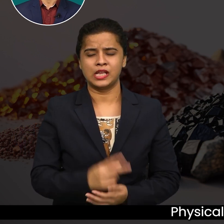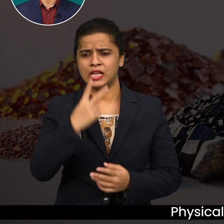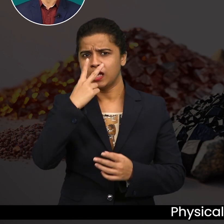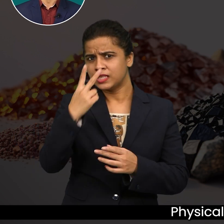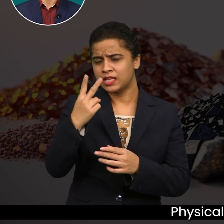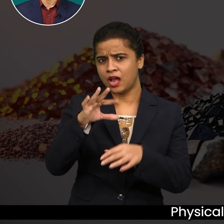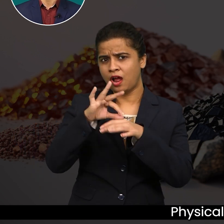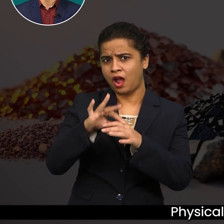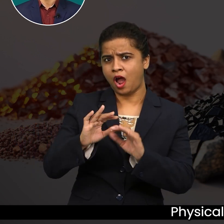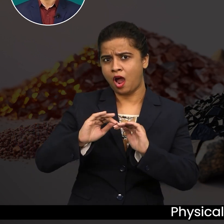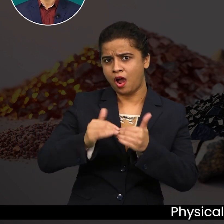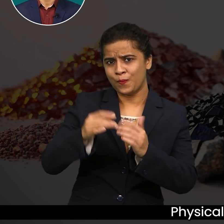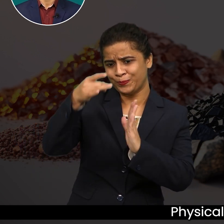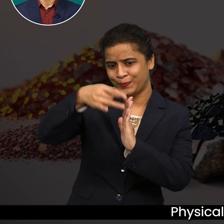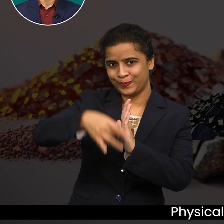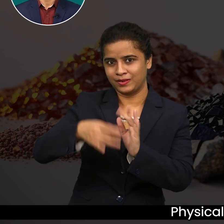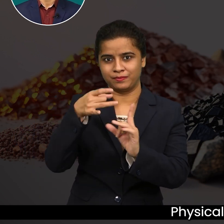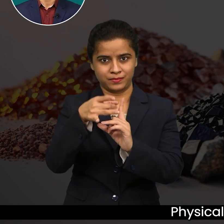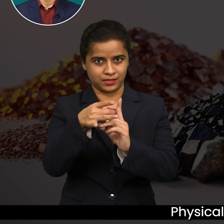physical properties of metal,